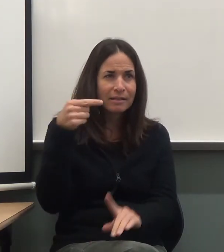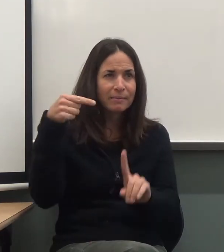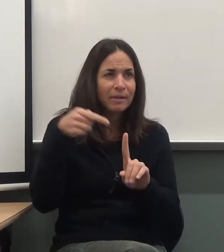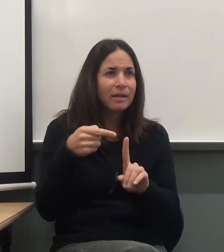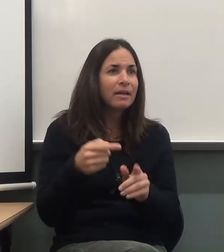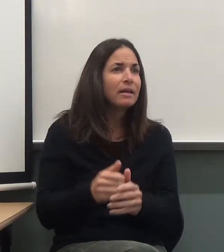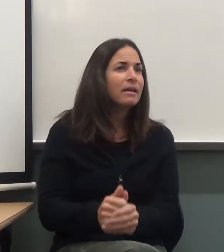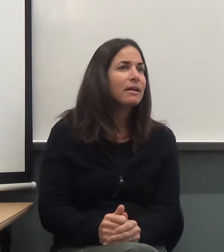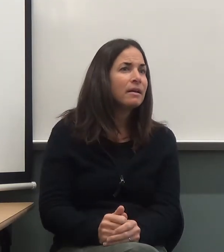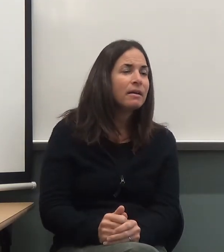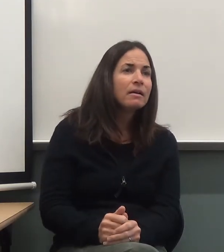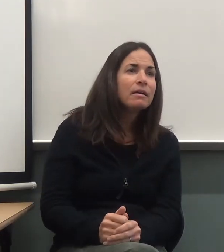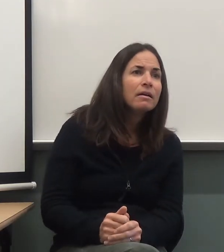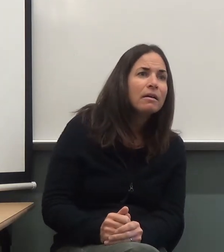with?